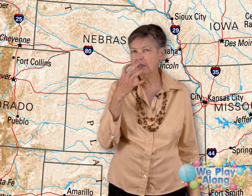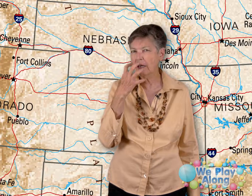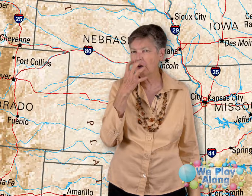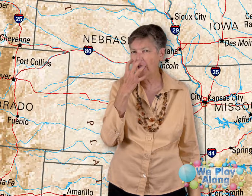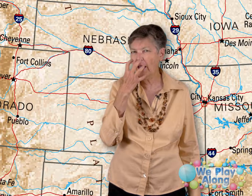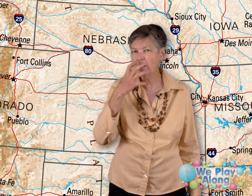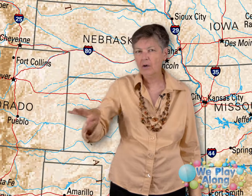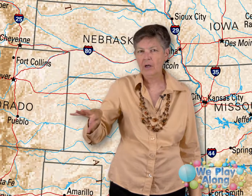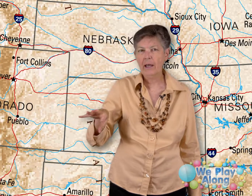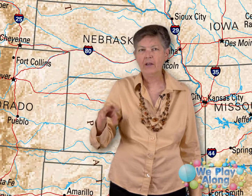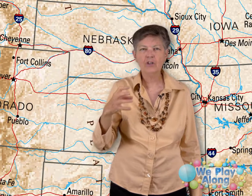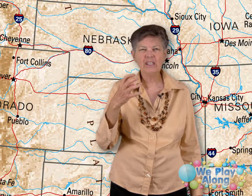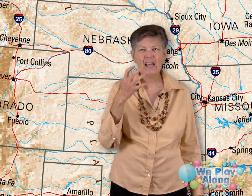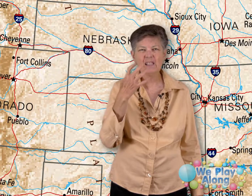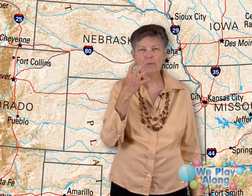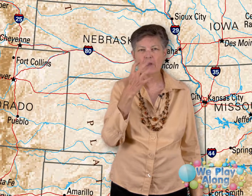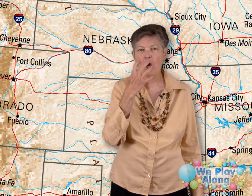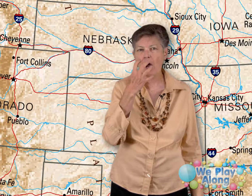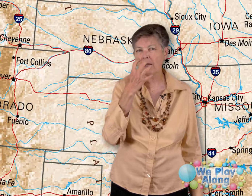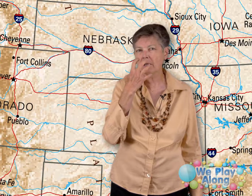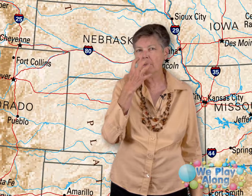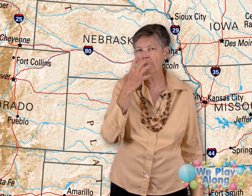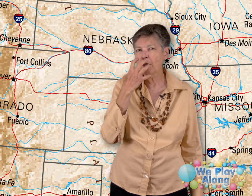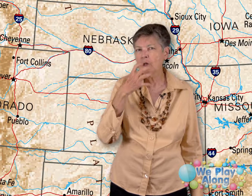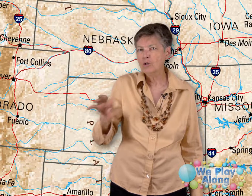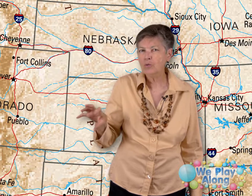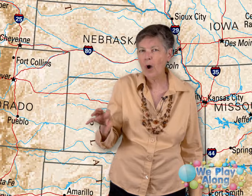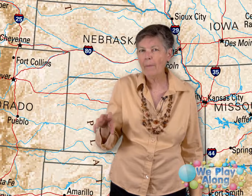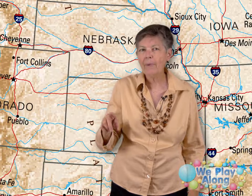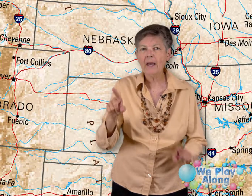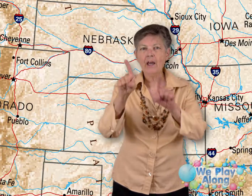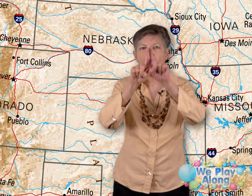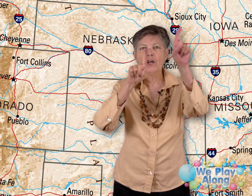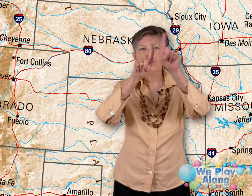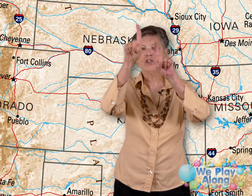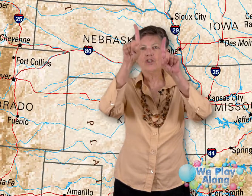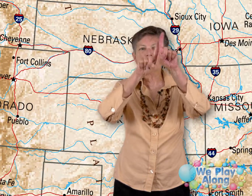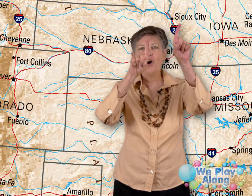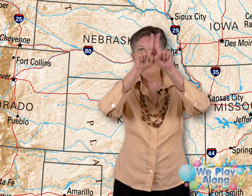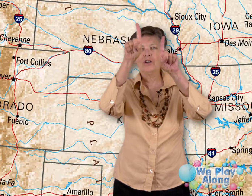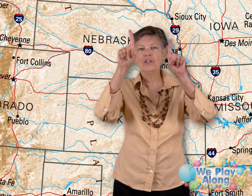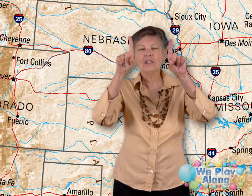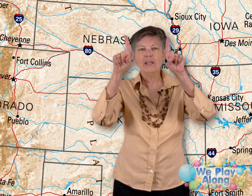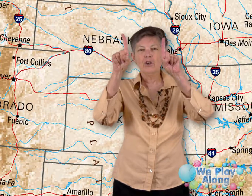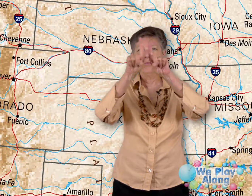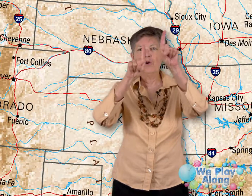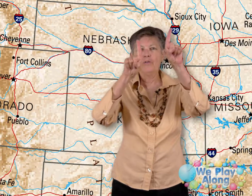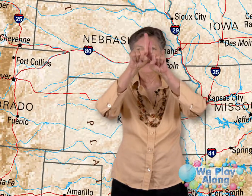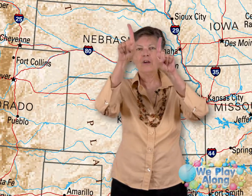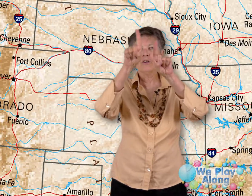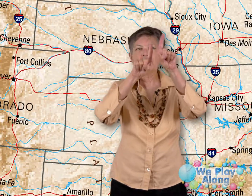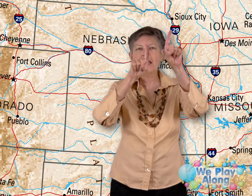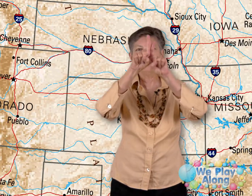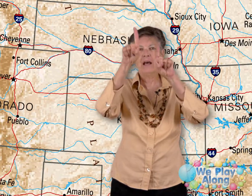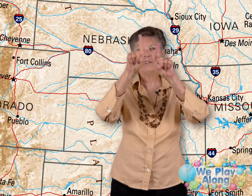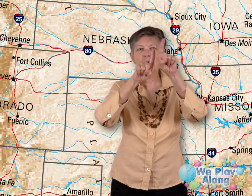take your hand here and like you just ate something hot. Tropic stars, take your pointer fingers and bounce them